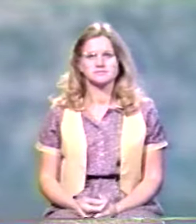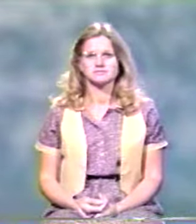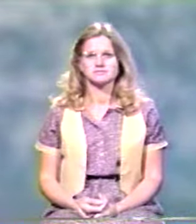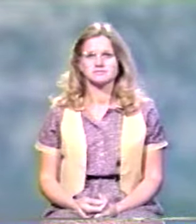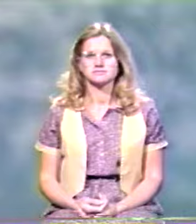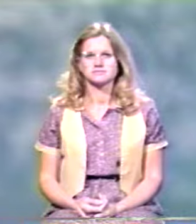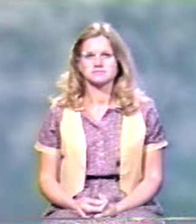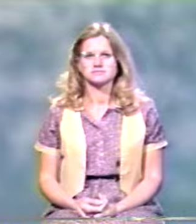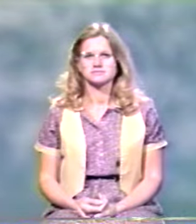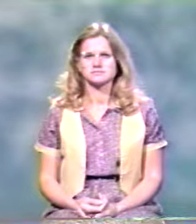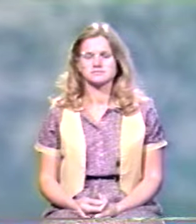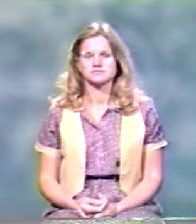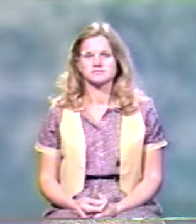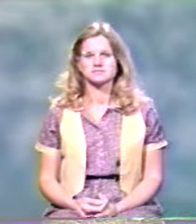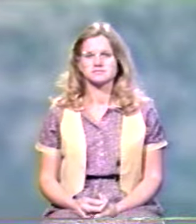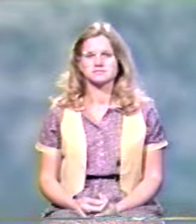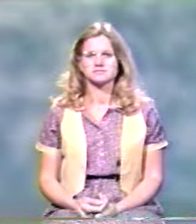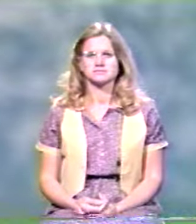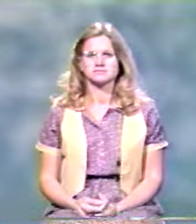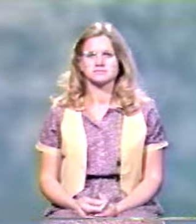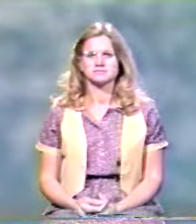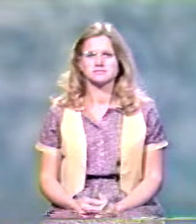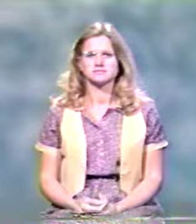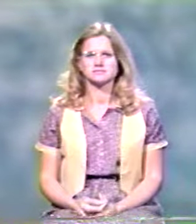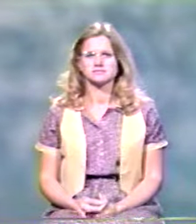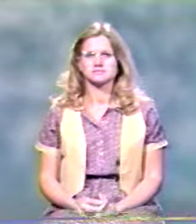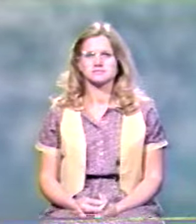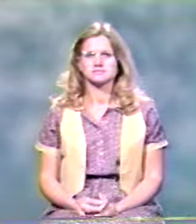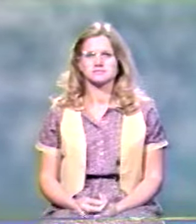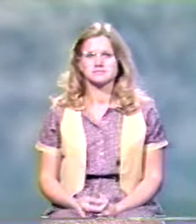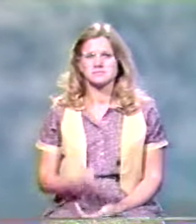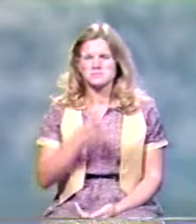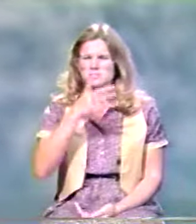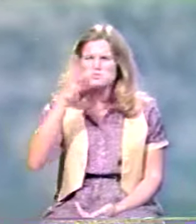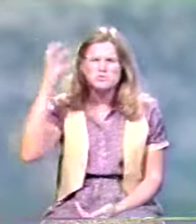Mom said, "You're crazy." She blew her top. I'll never forget it.